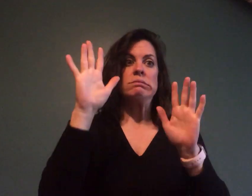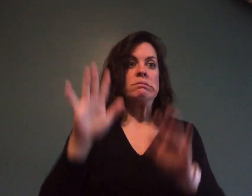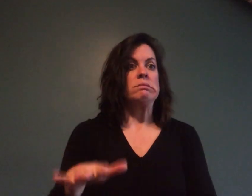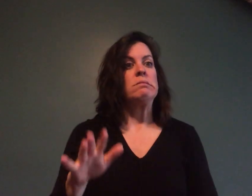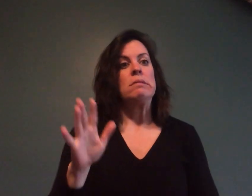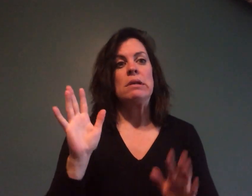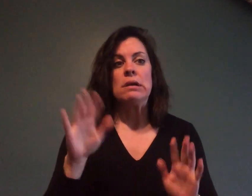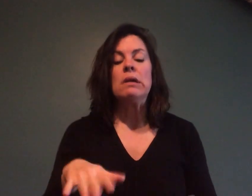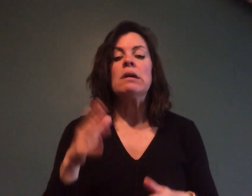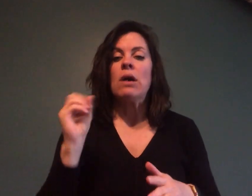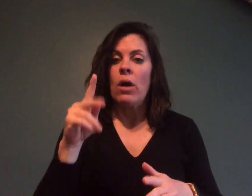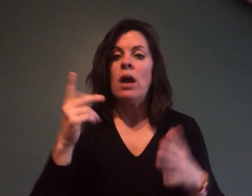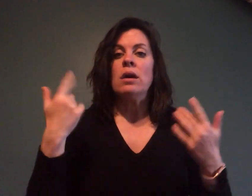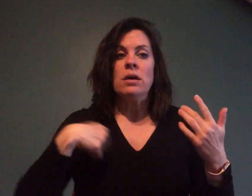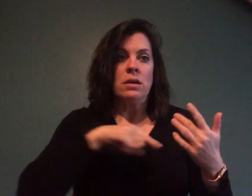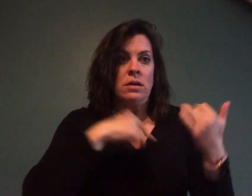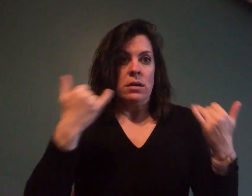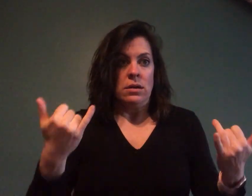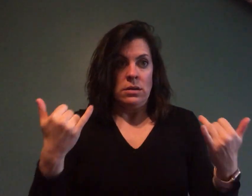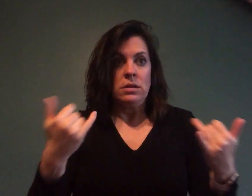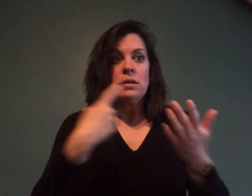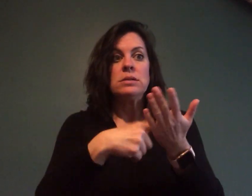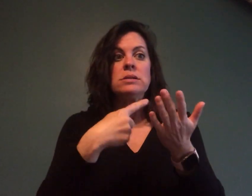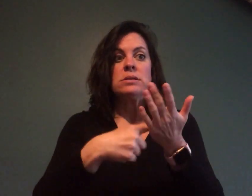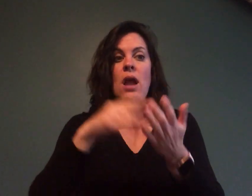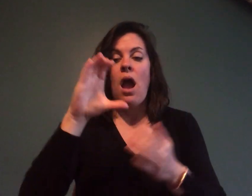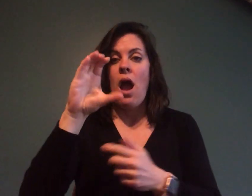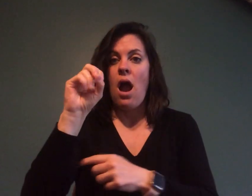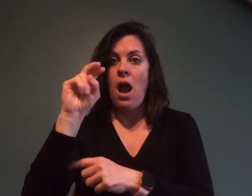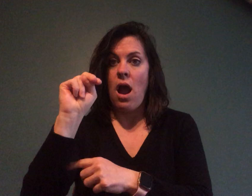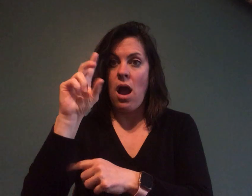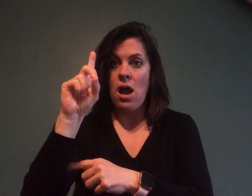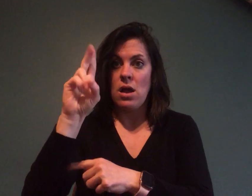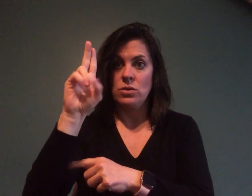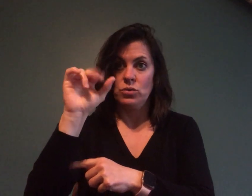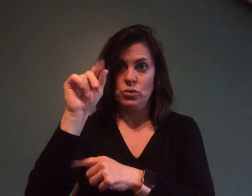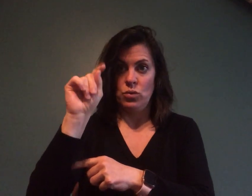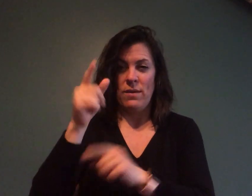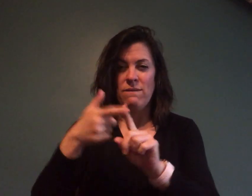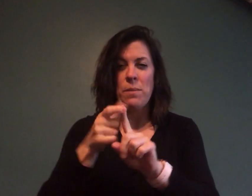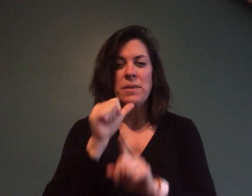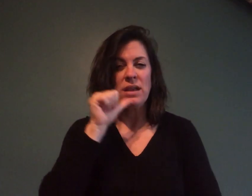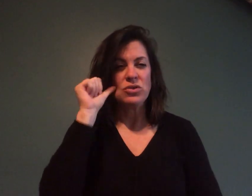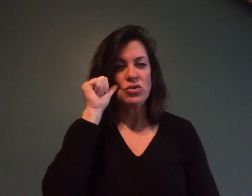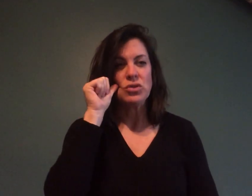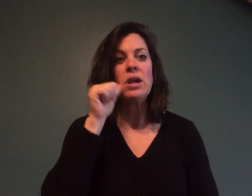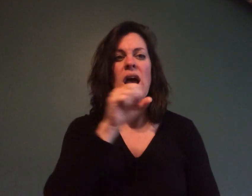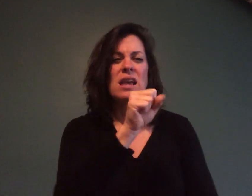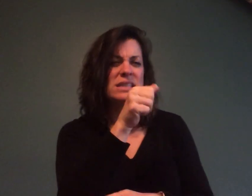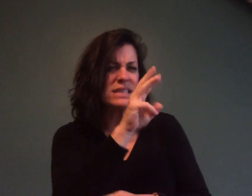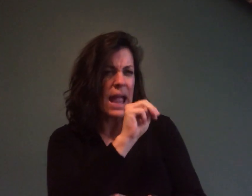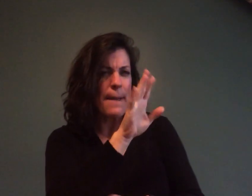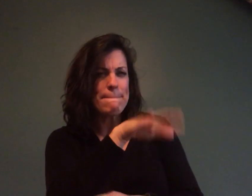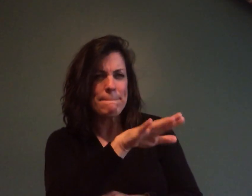What we actually were talking about was conduit safety, I guess. If you're that's what I meant. Yeah,